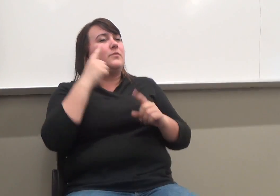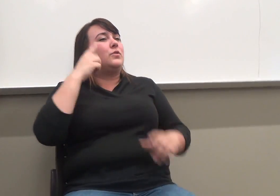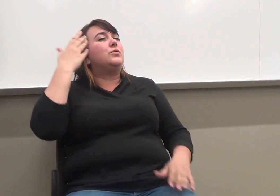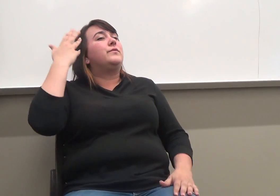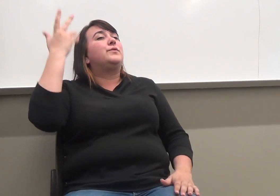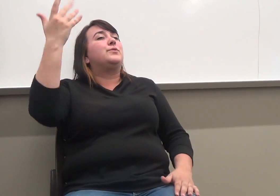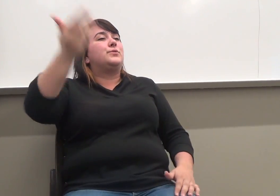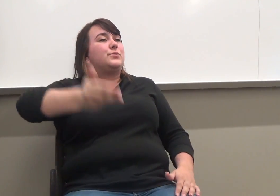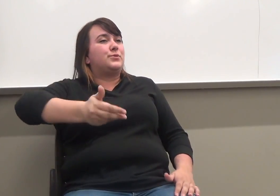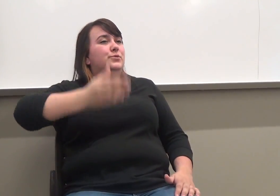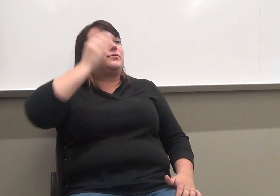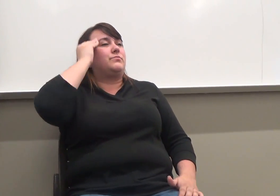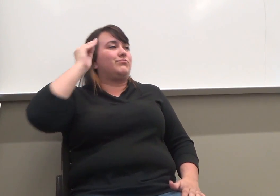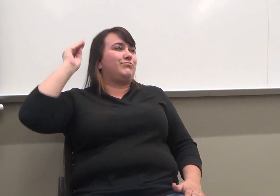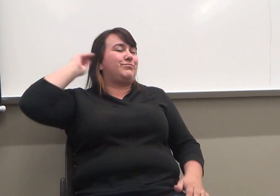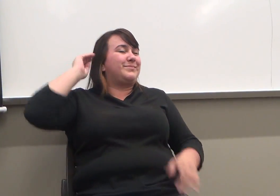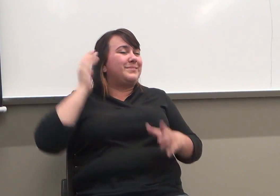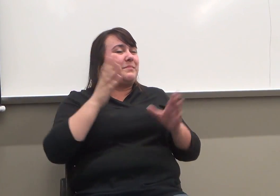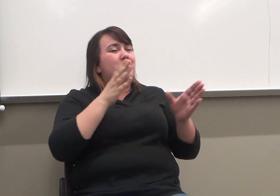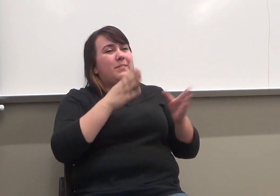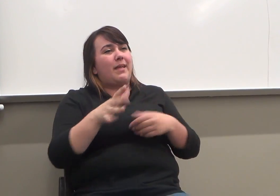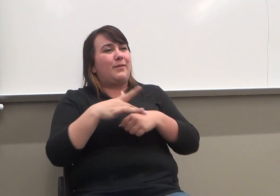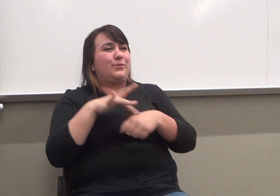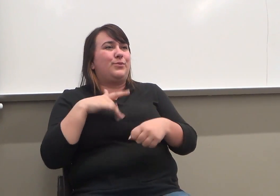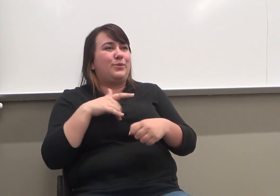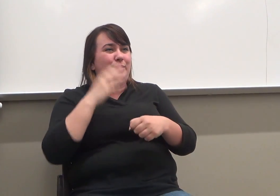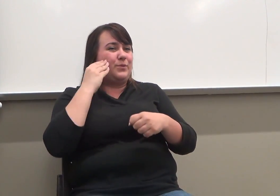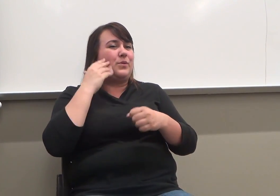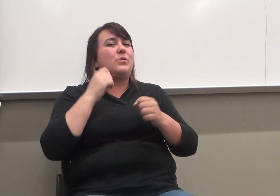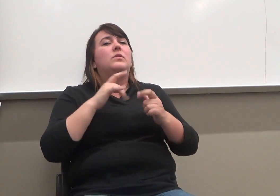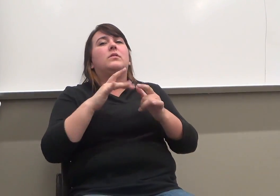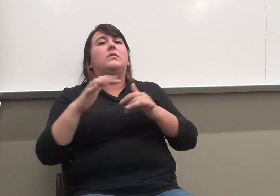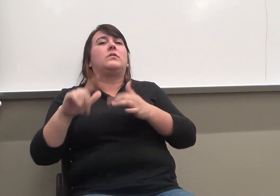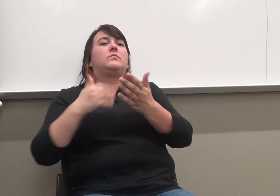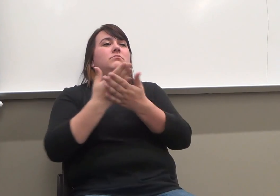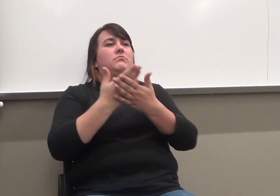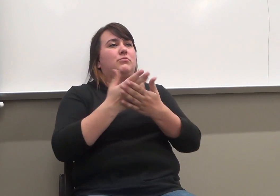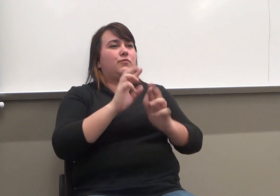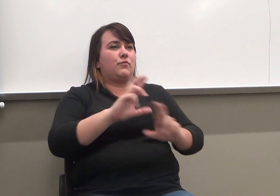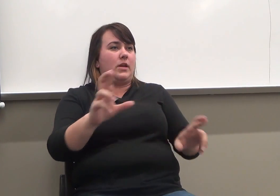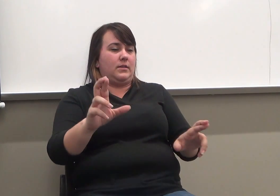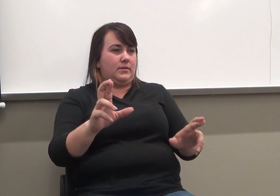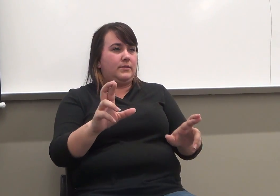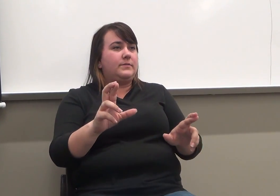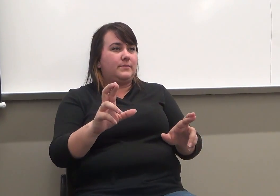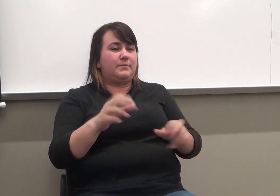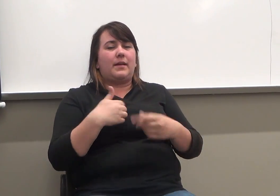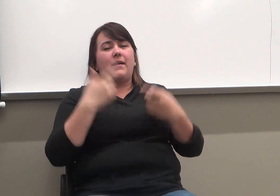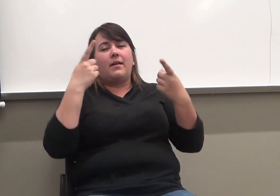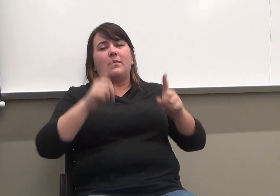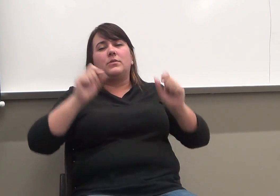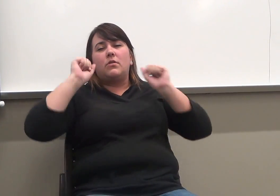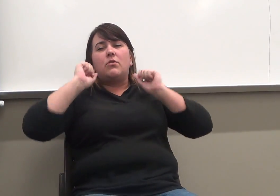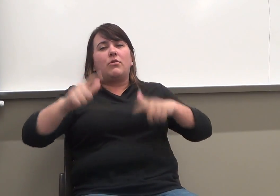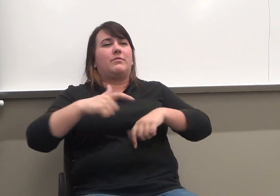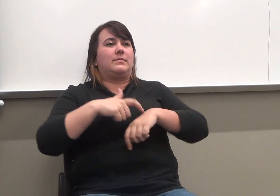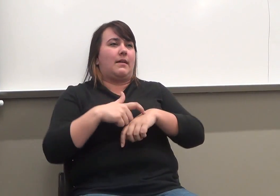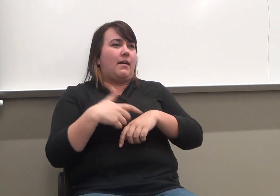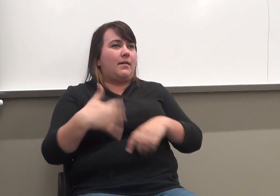to plan ahead so that you get the paper here when it's due, okay? But this always happens. There's always a dip in attendance.